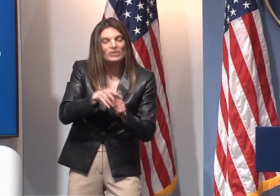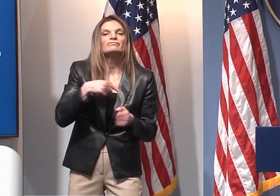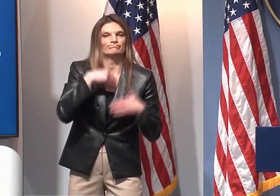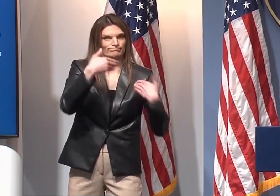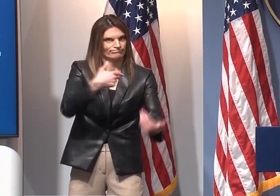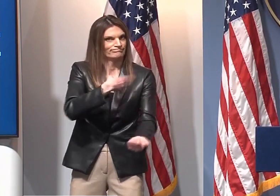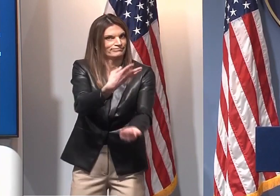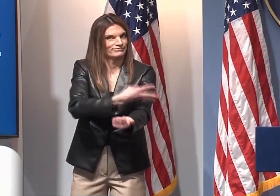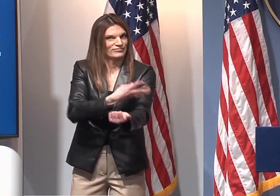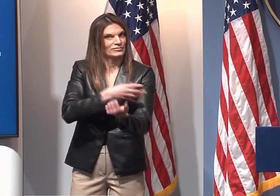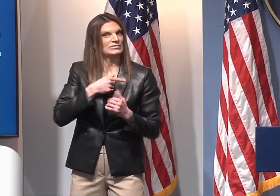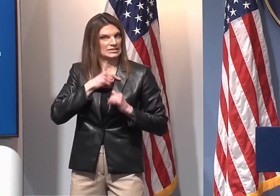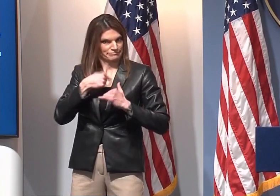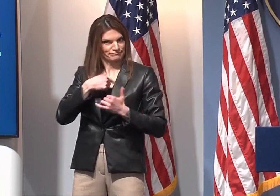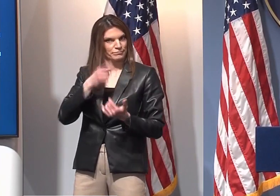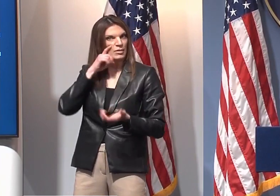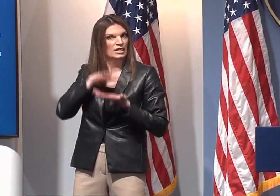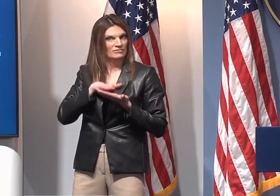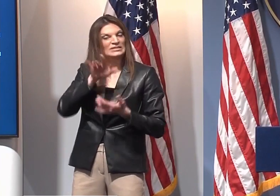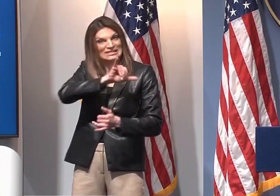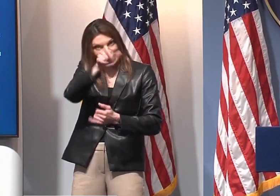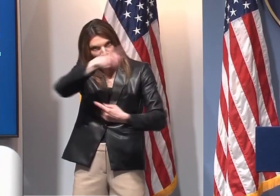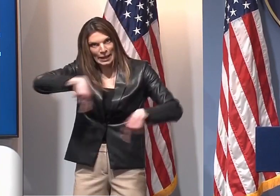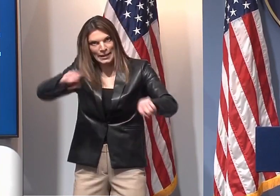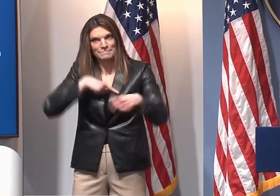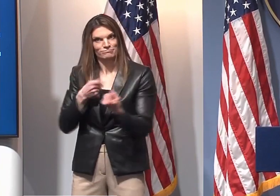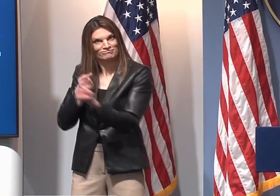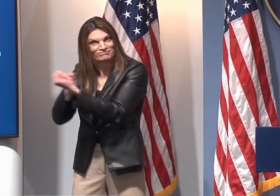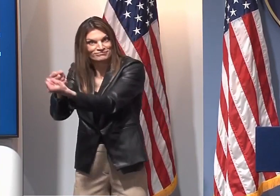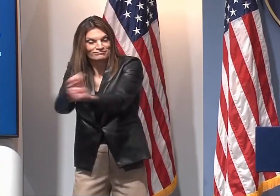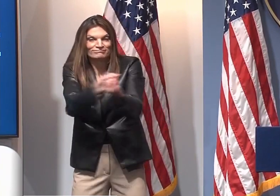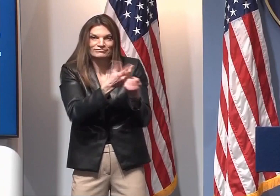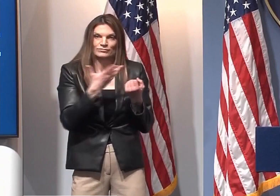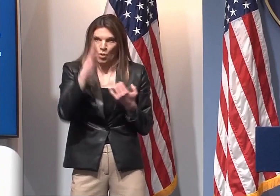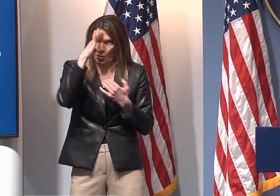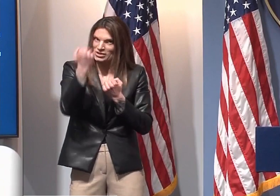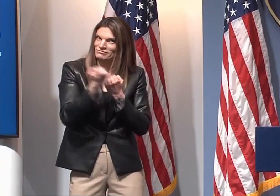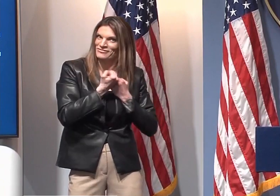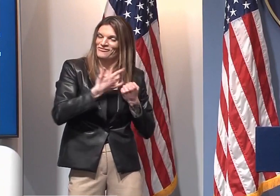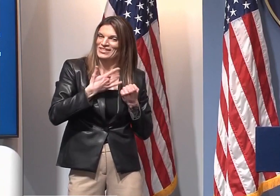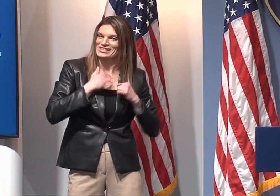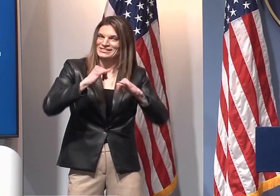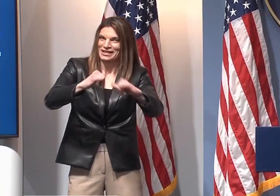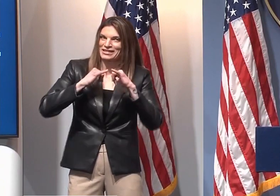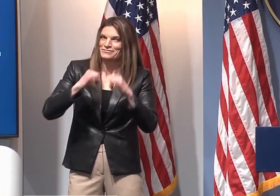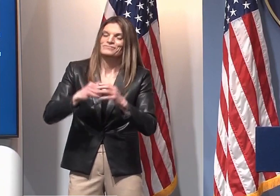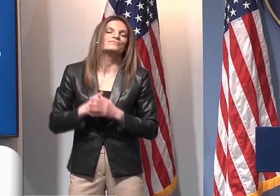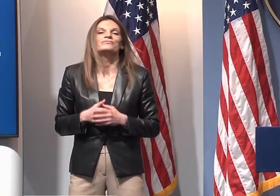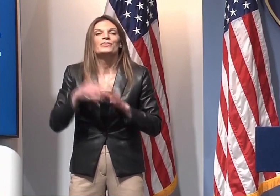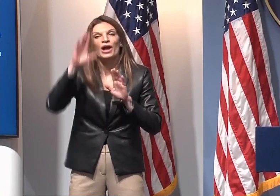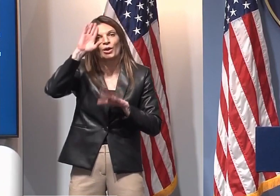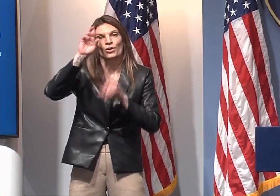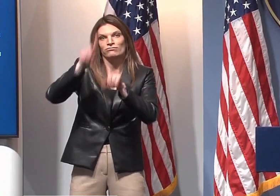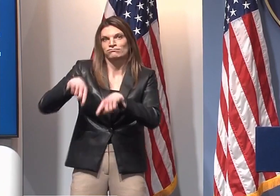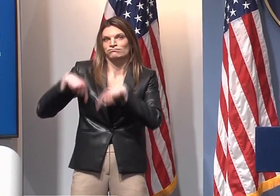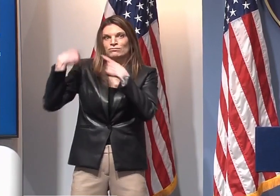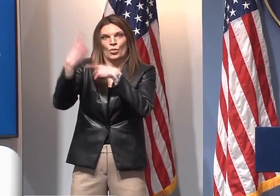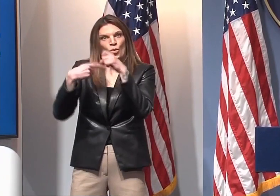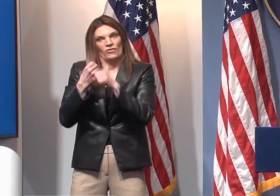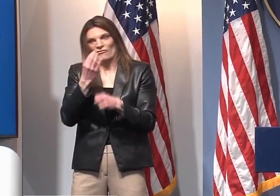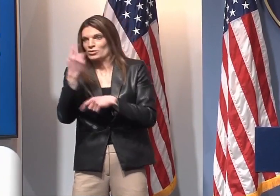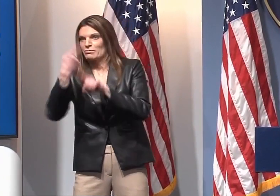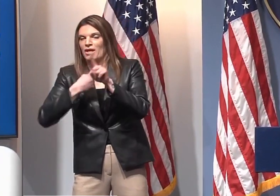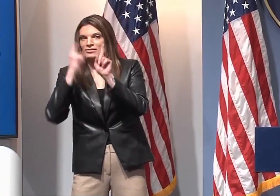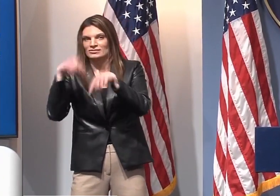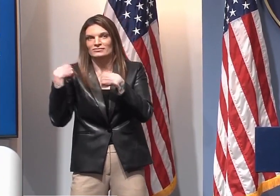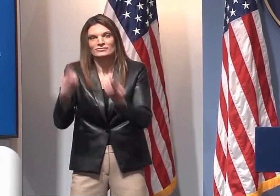asking every doctor in Michigan to do the same. So the past 14 months has been very challenging, and especially the past couple